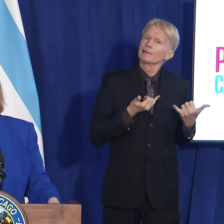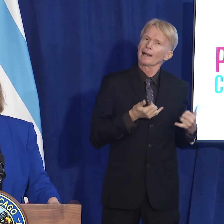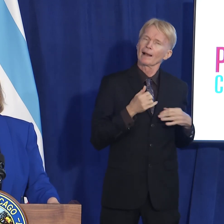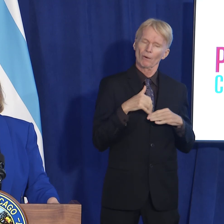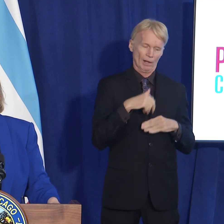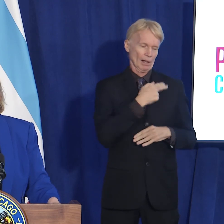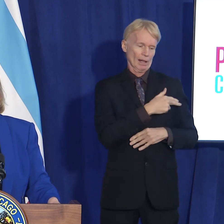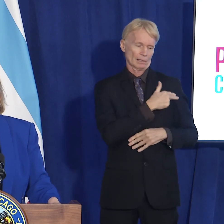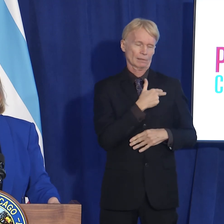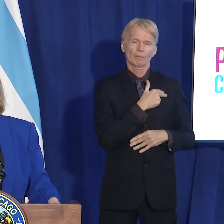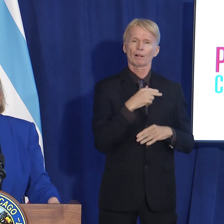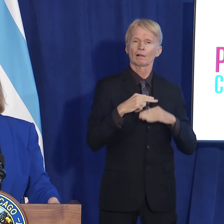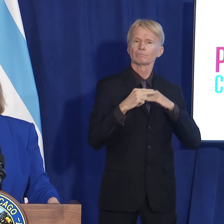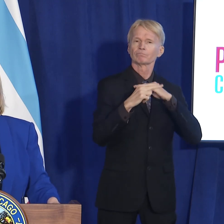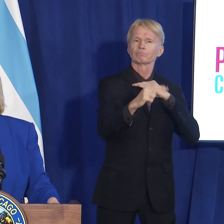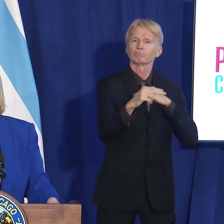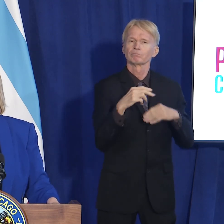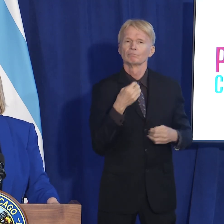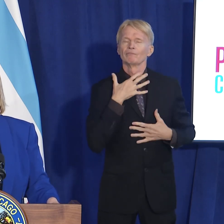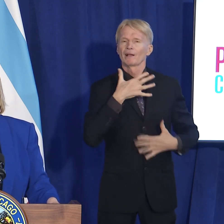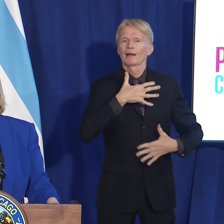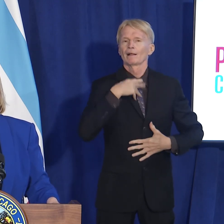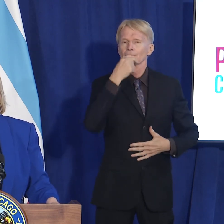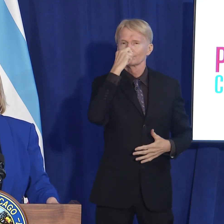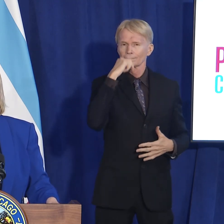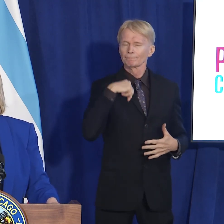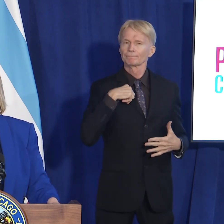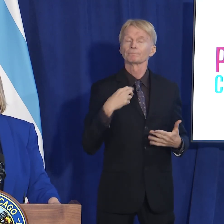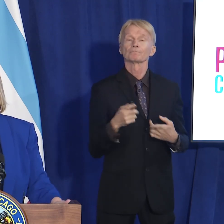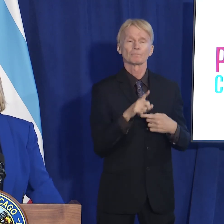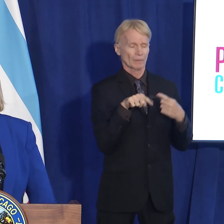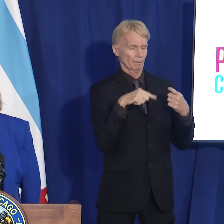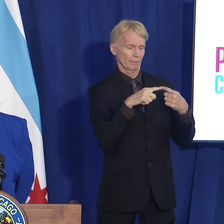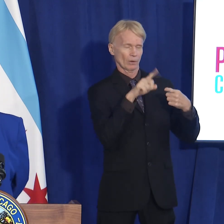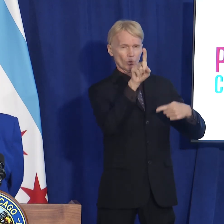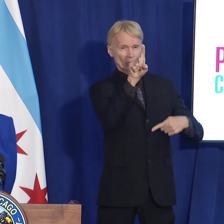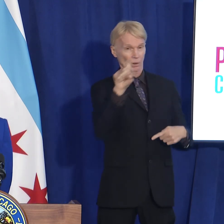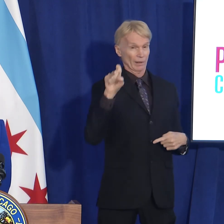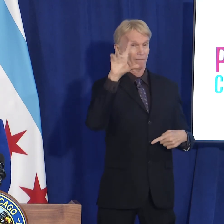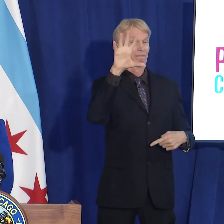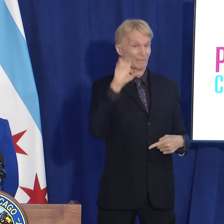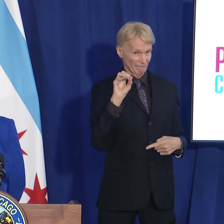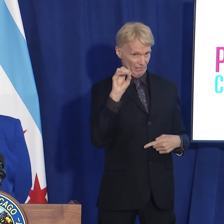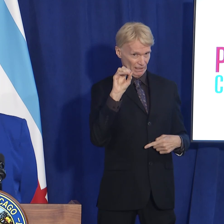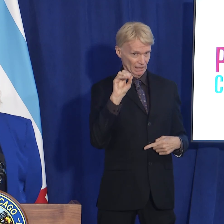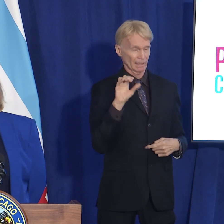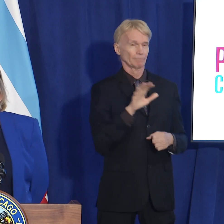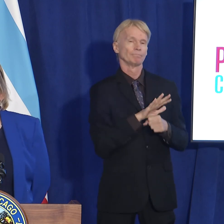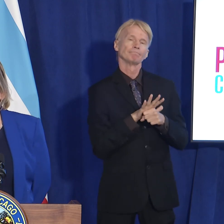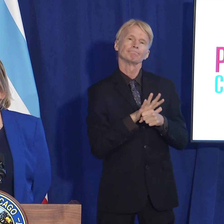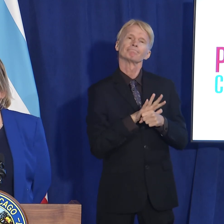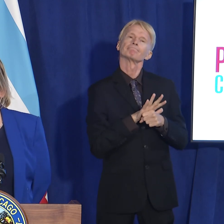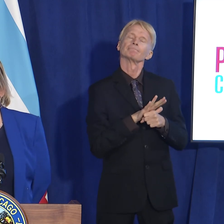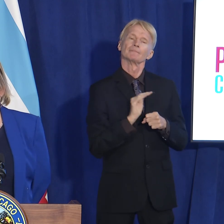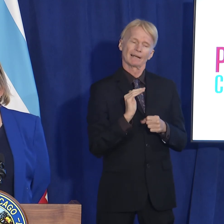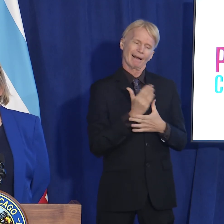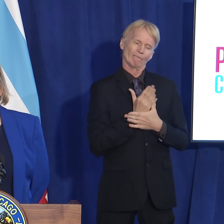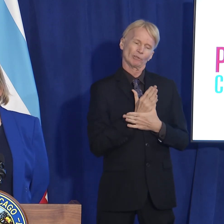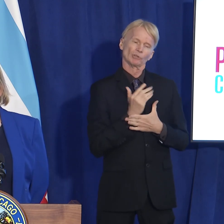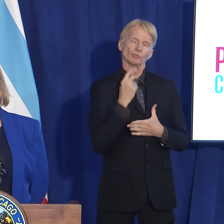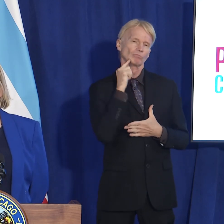that information? So approximately 150, give or take. Our average right now is